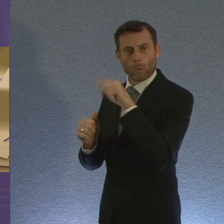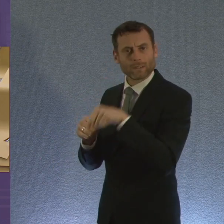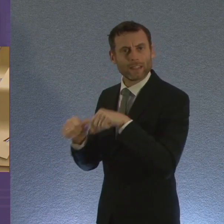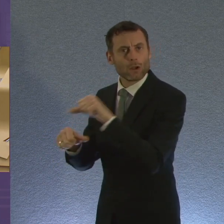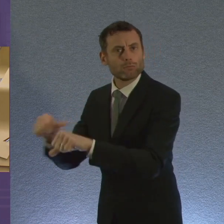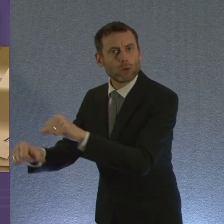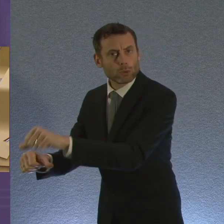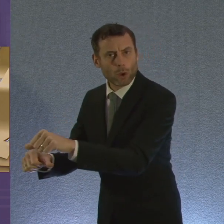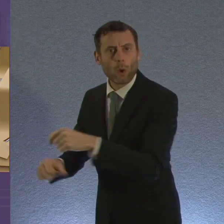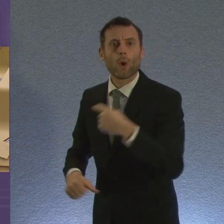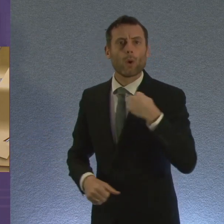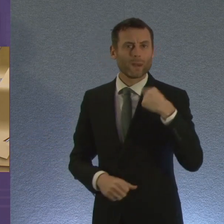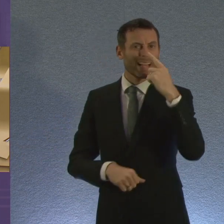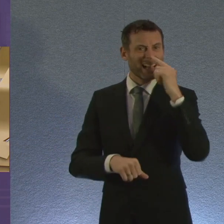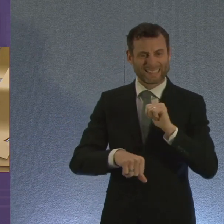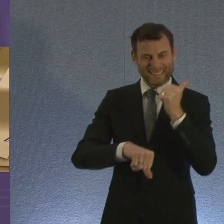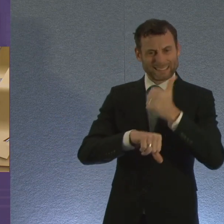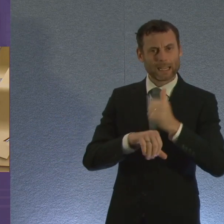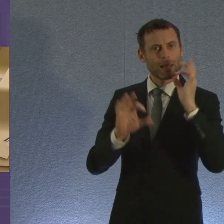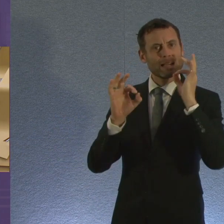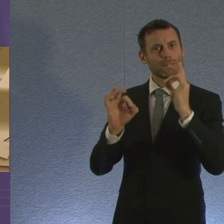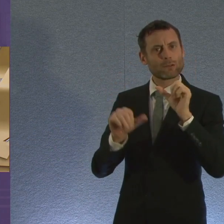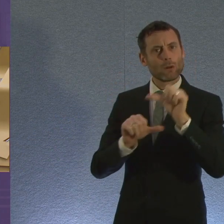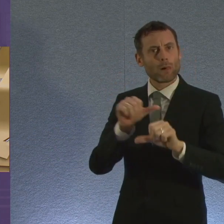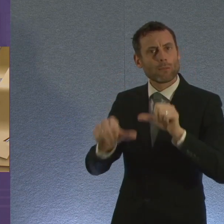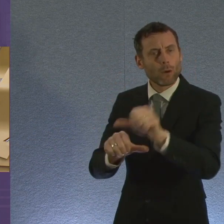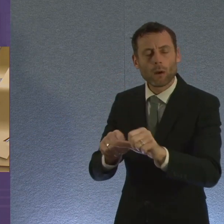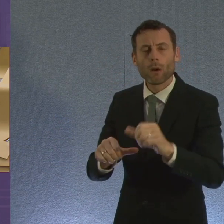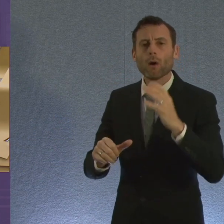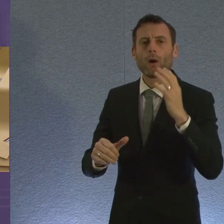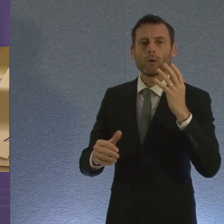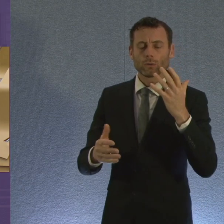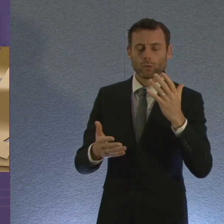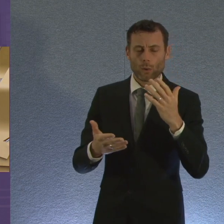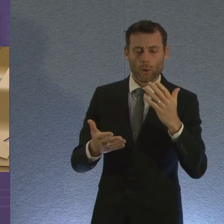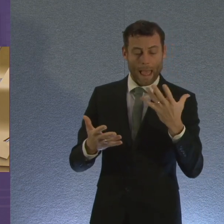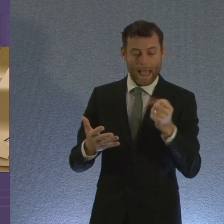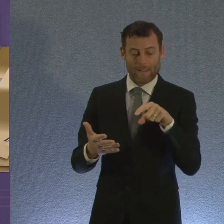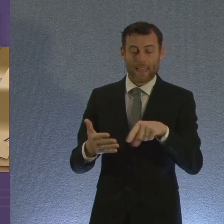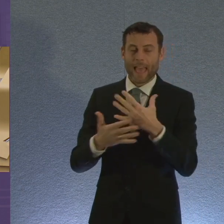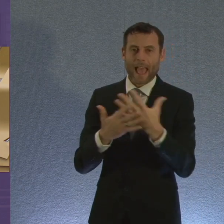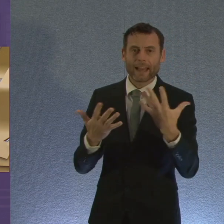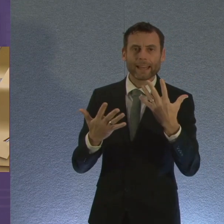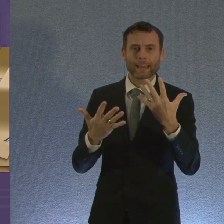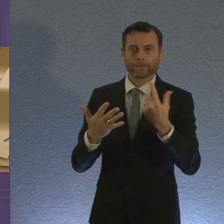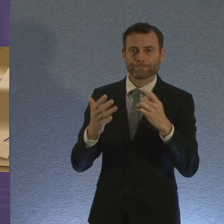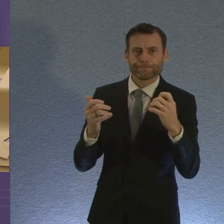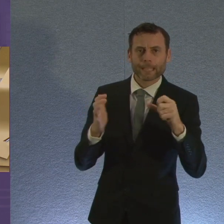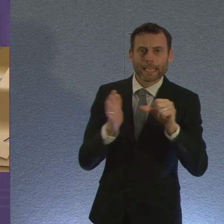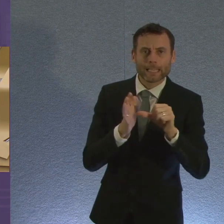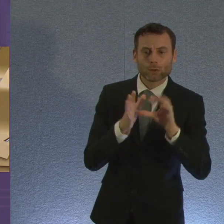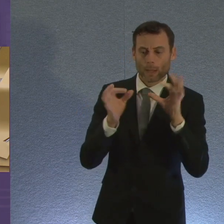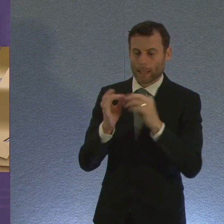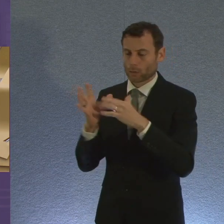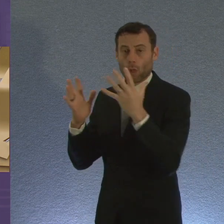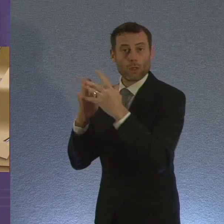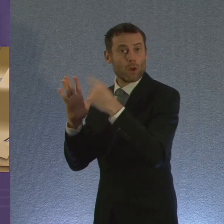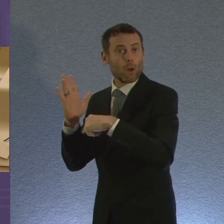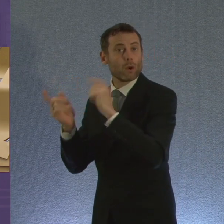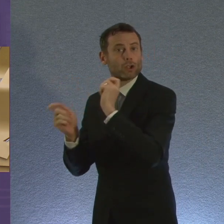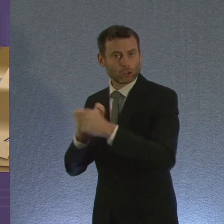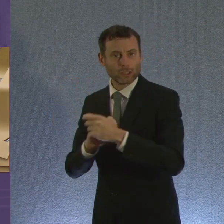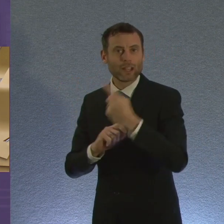would allow a special committee to have a function in reporting. And in addition to that, I'm about to start commissioning work